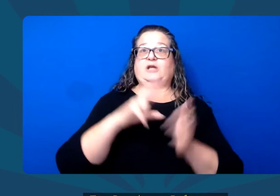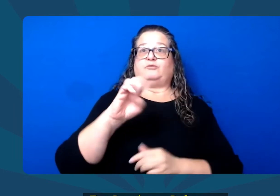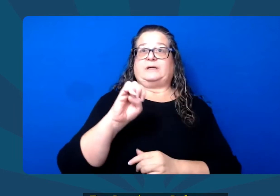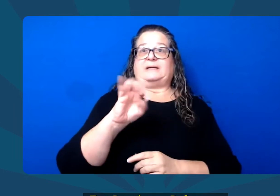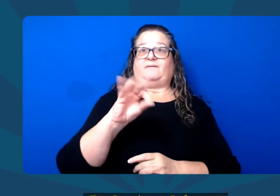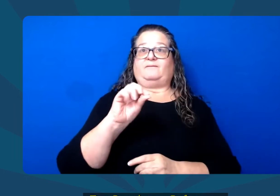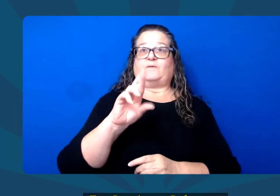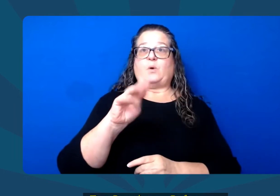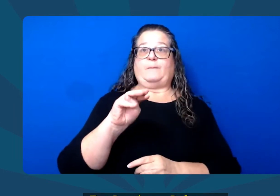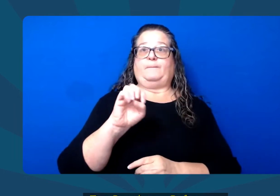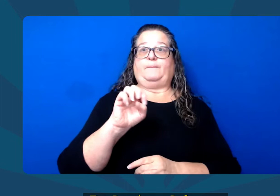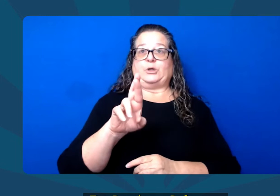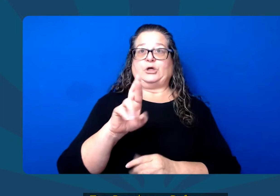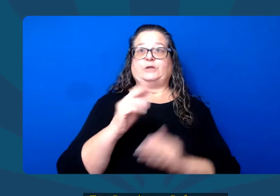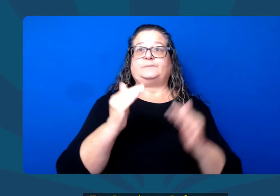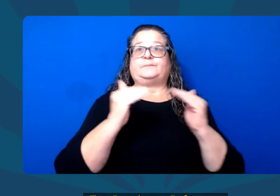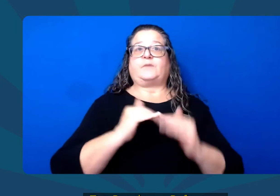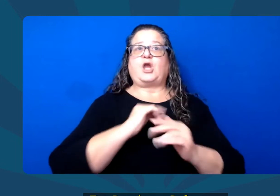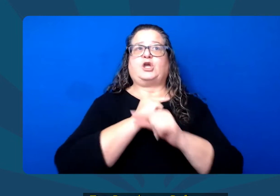Top Regulatory Reformer,